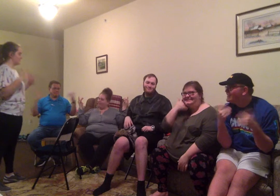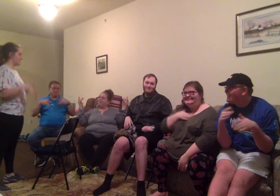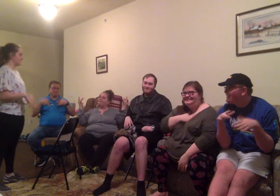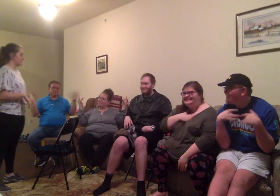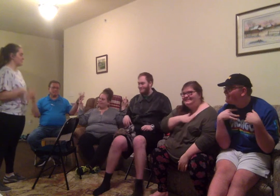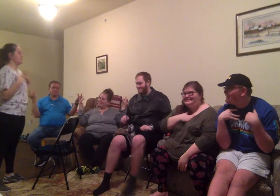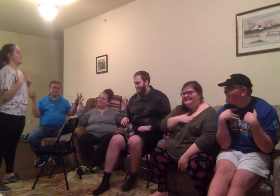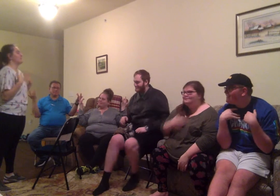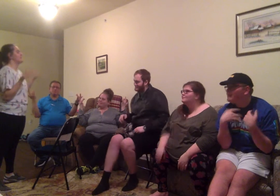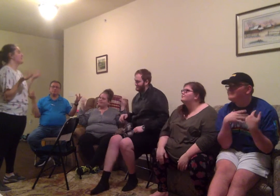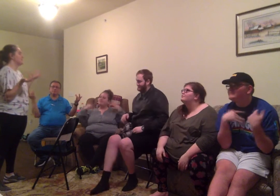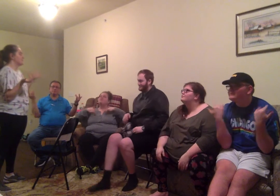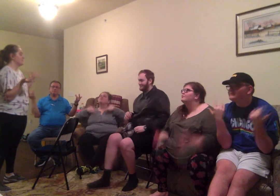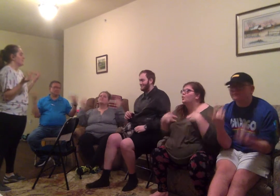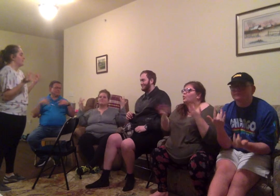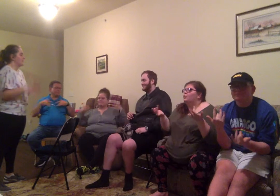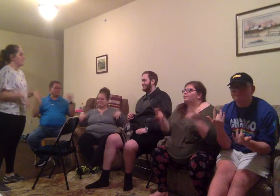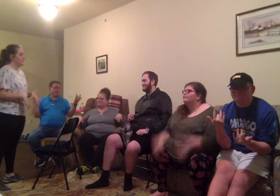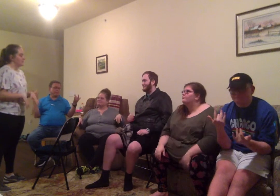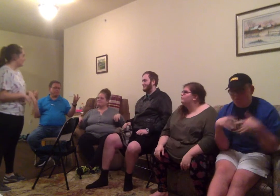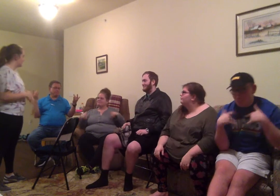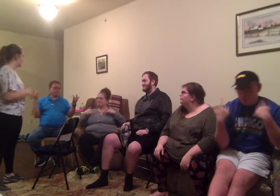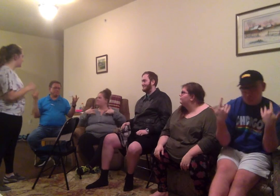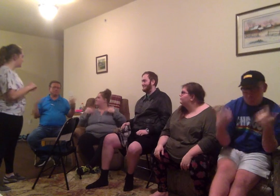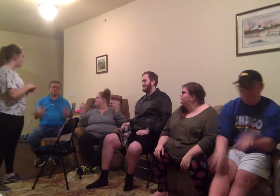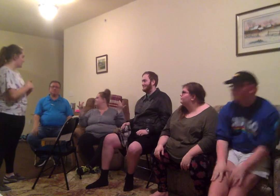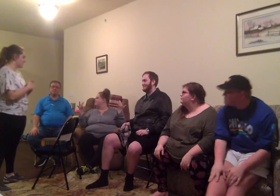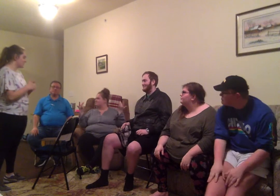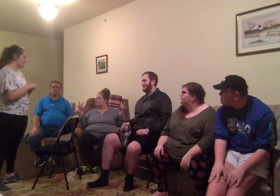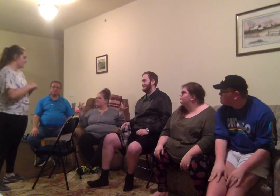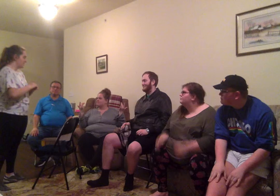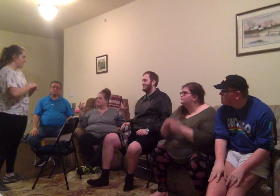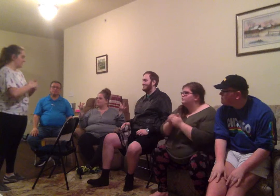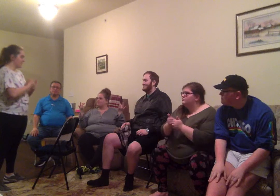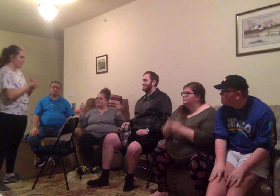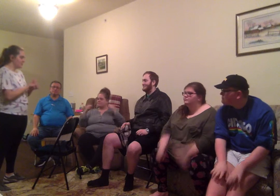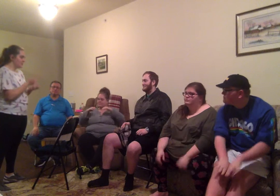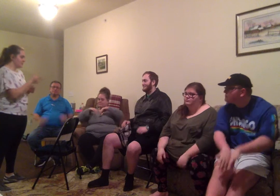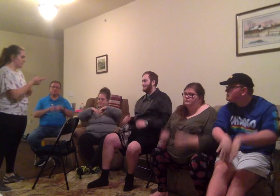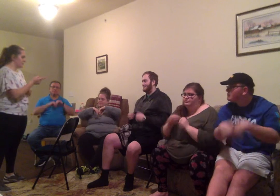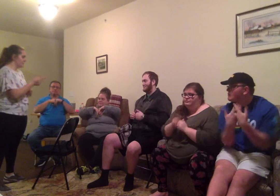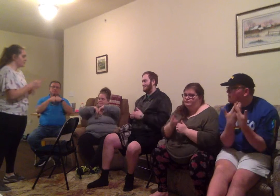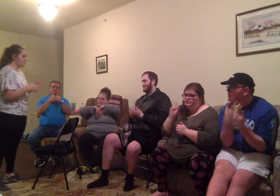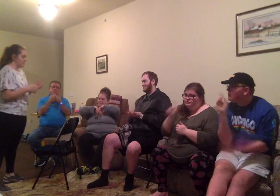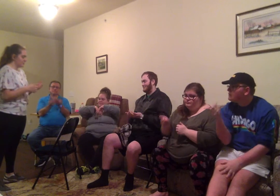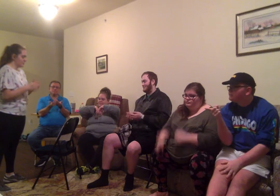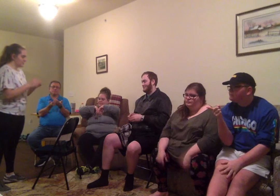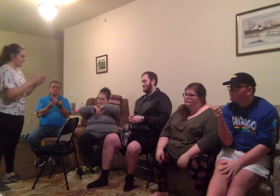So you can be like, what's up? So, Or you can ask, how are you? And so you